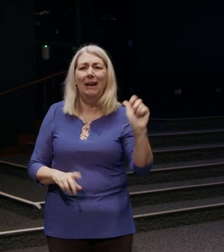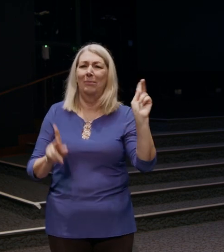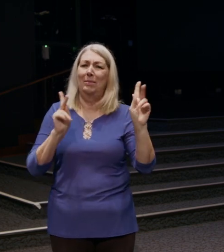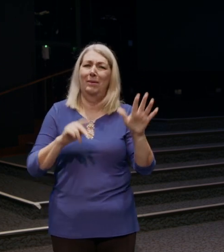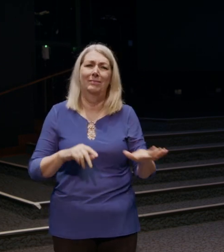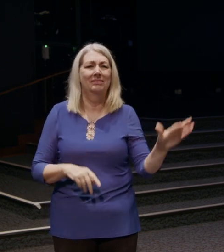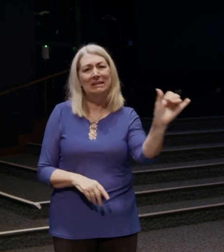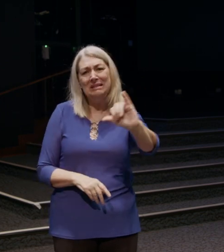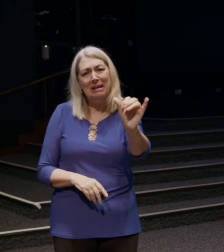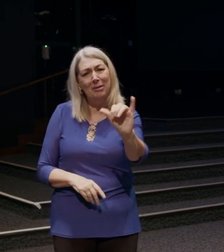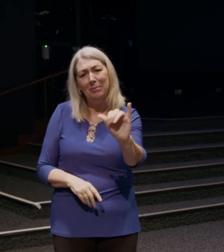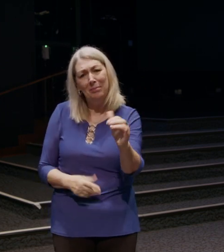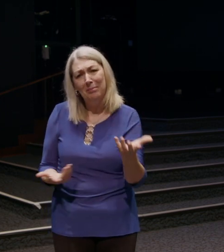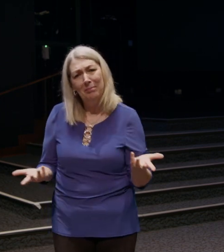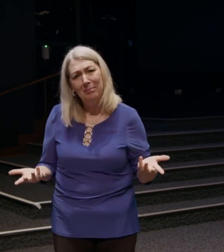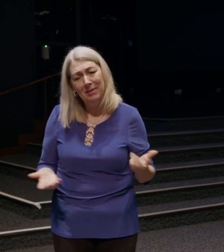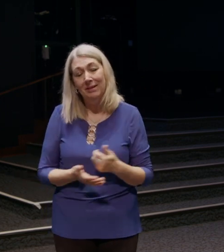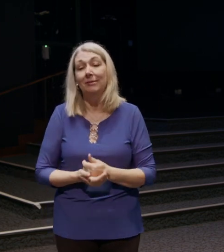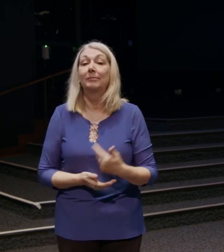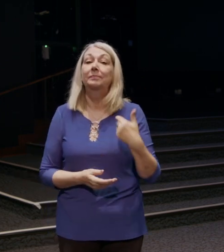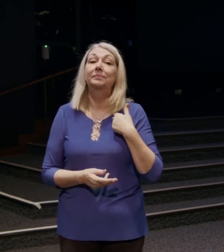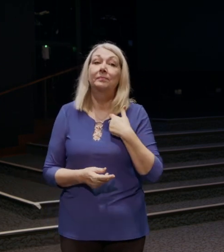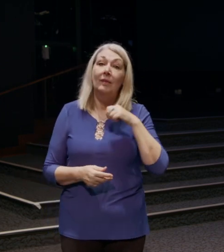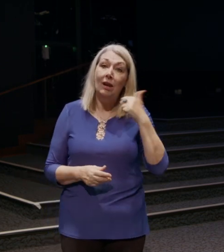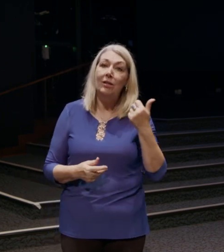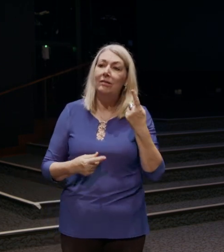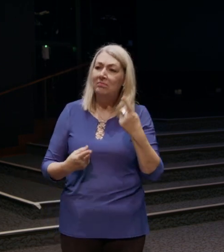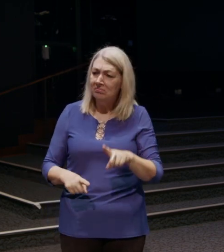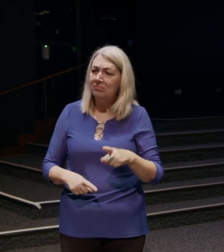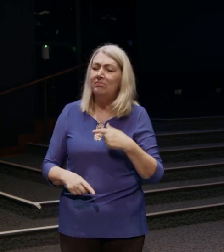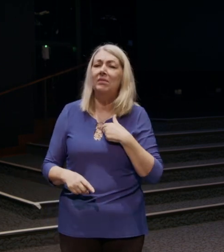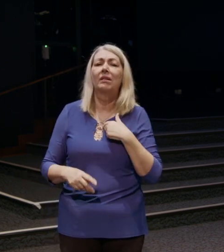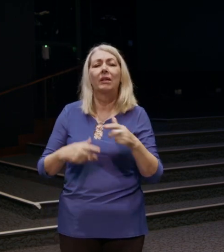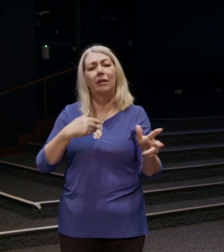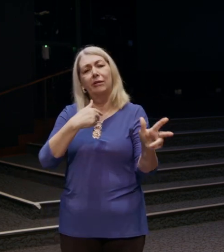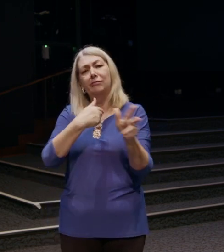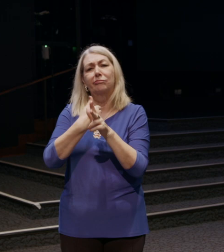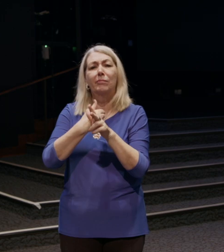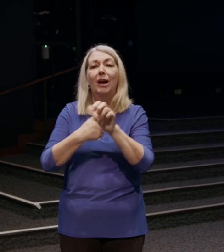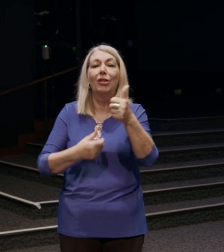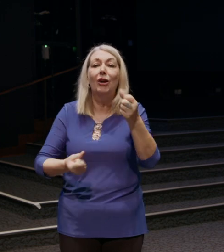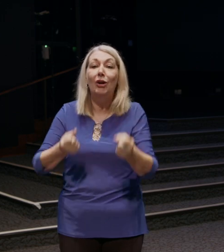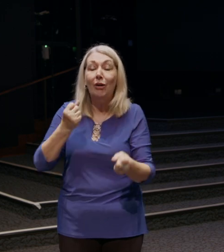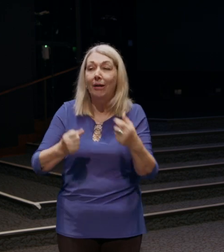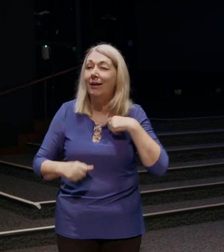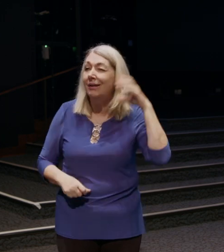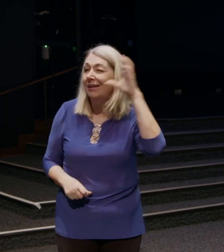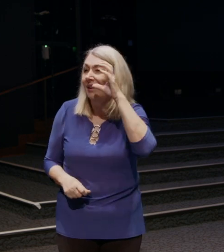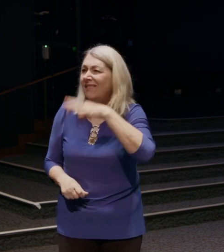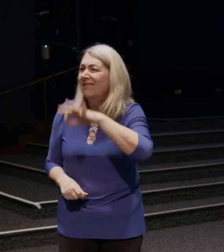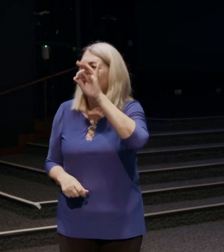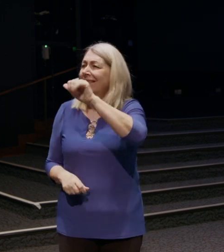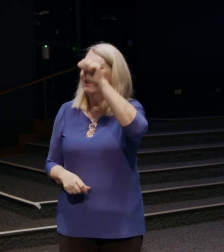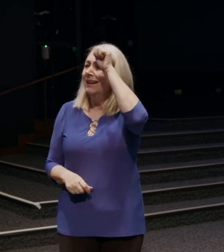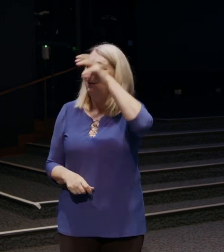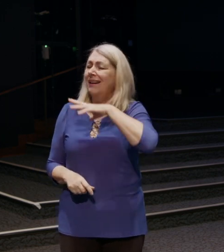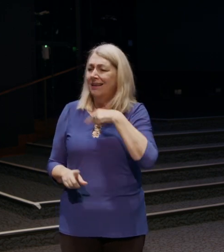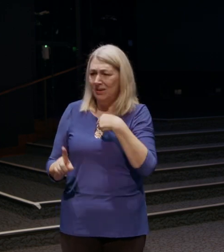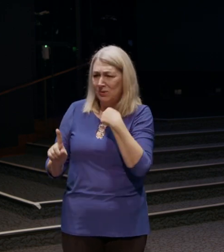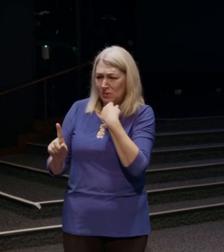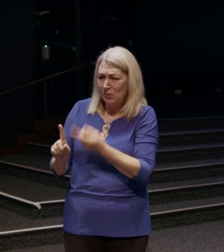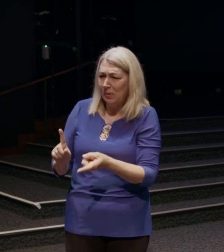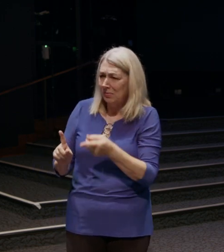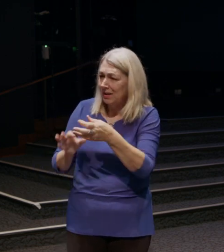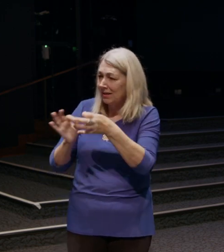backed into another car in a parking lot, I went and found the guy. I confessed, I thought about